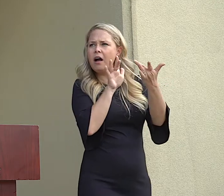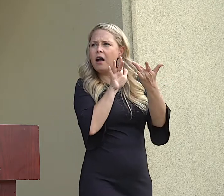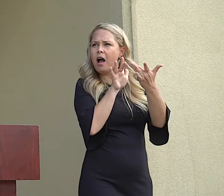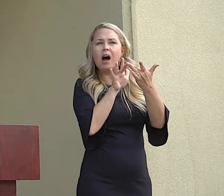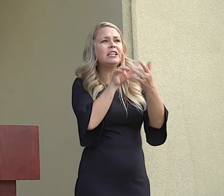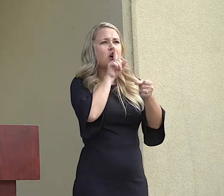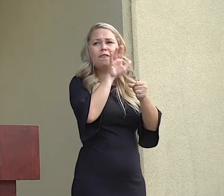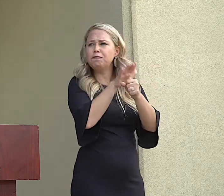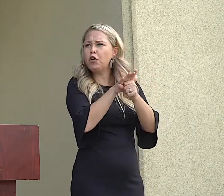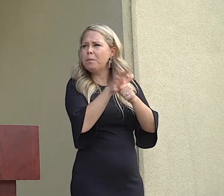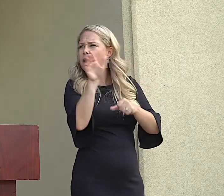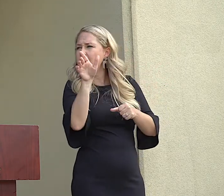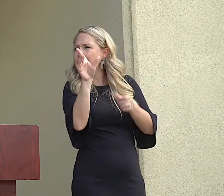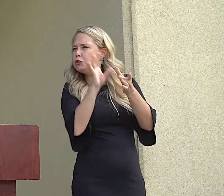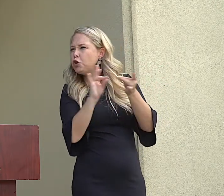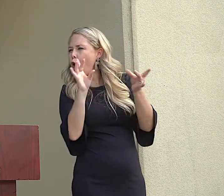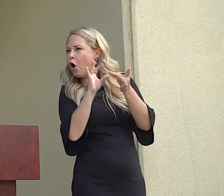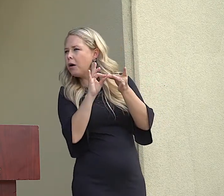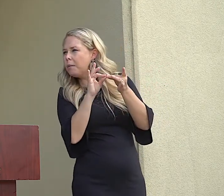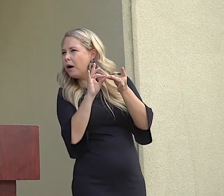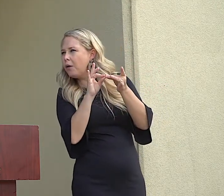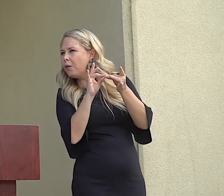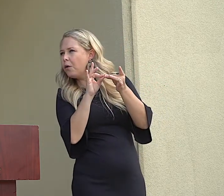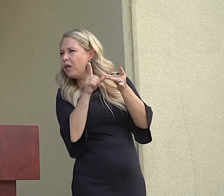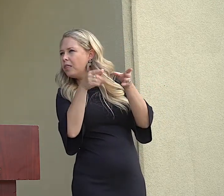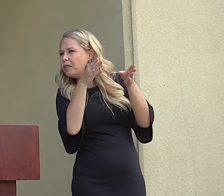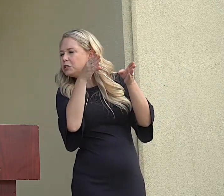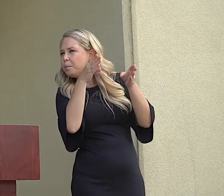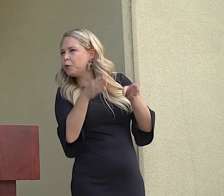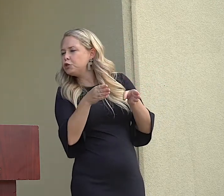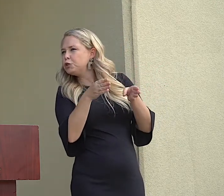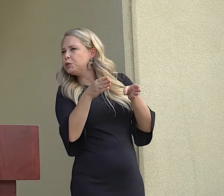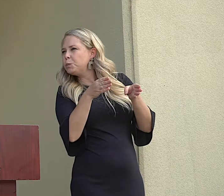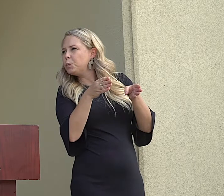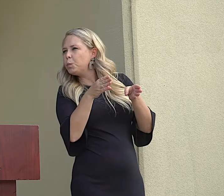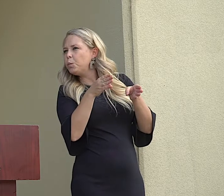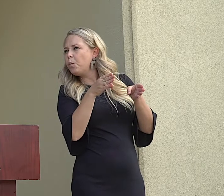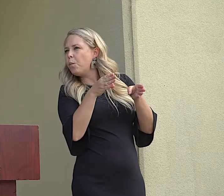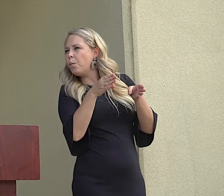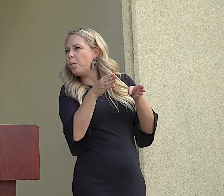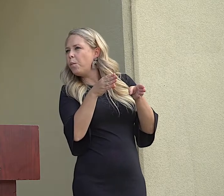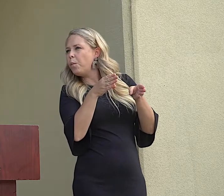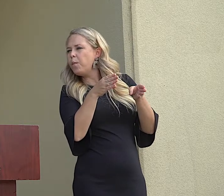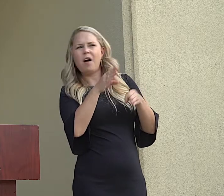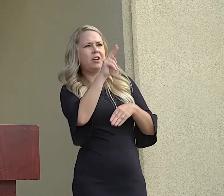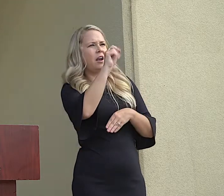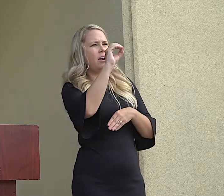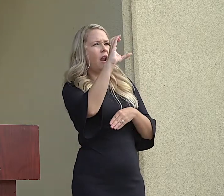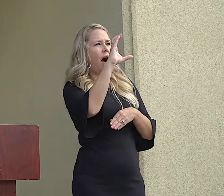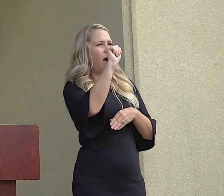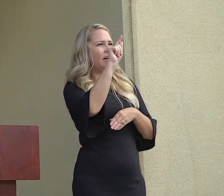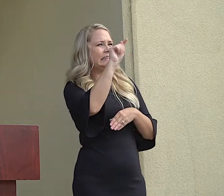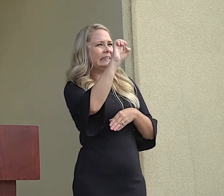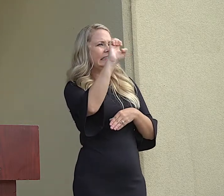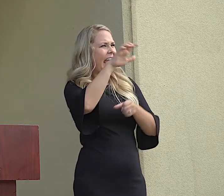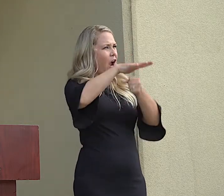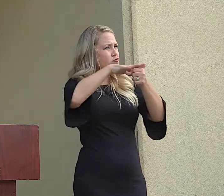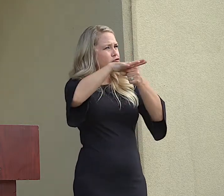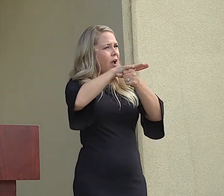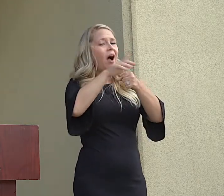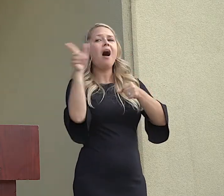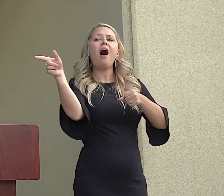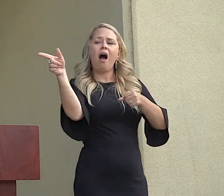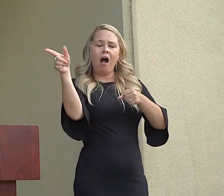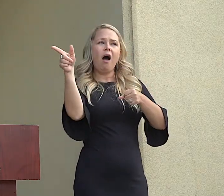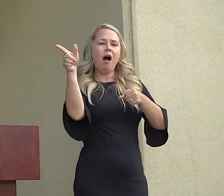confirmed, and also there's been talk that this person was up in the coastal Oaks area of Nocatee, perhaps. Can you? Sure, I can't